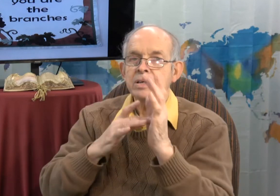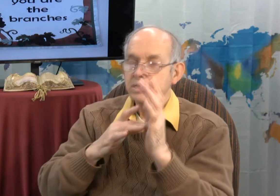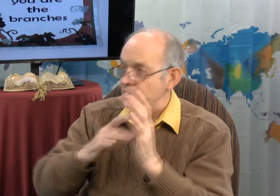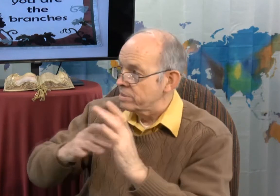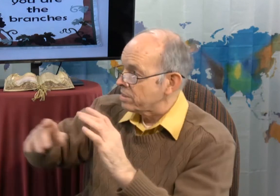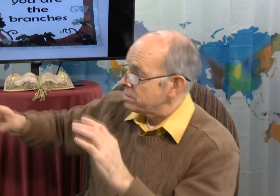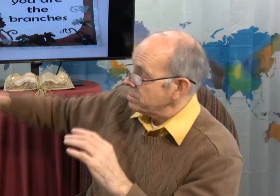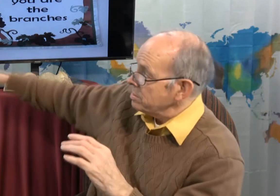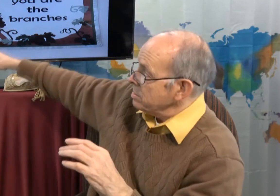Jesus,